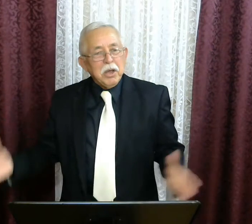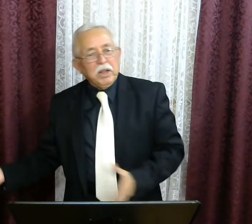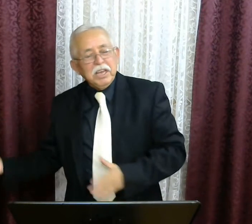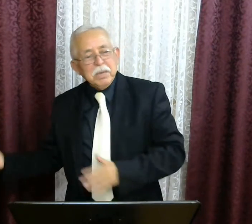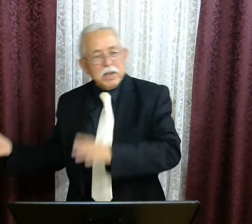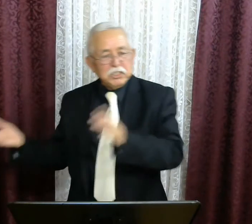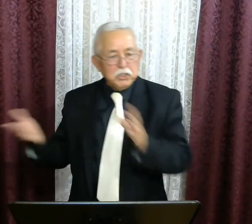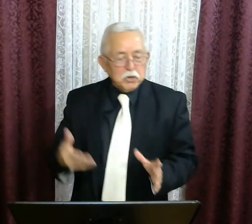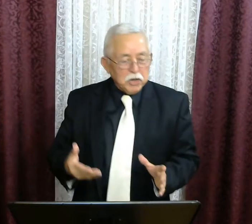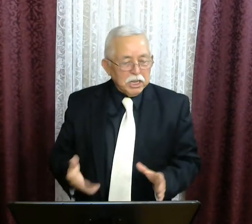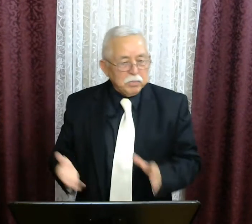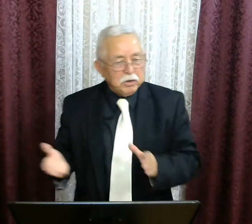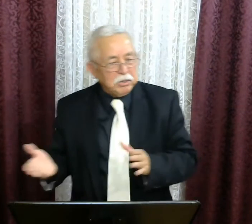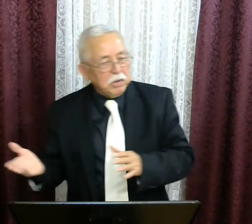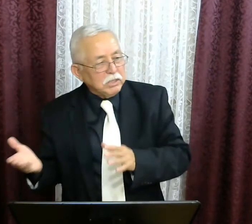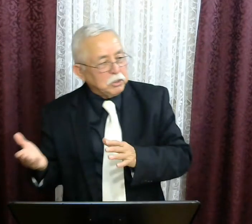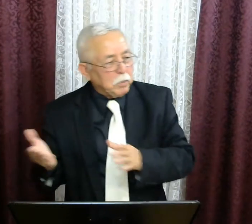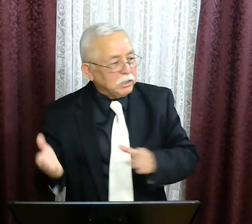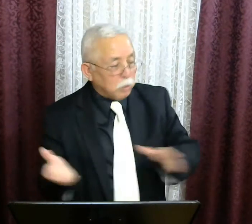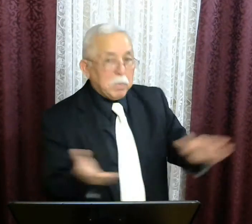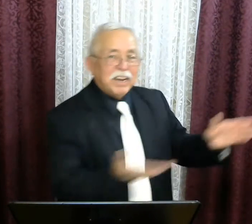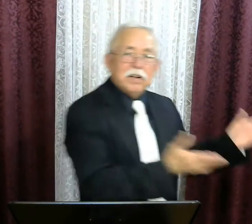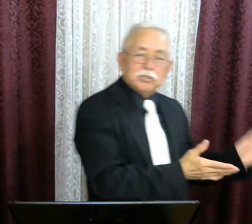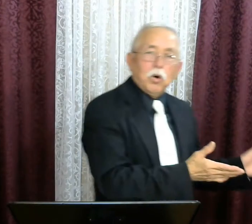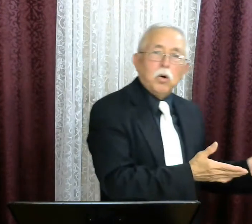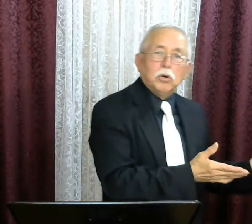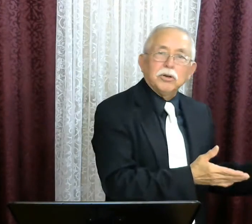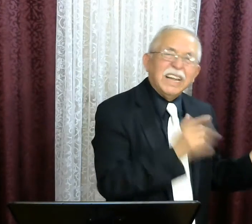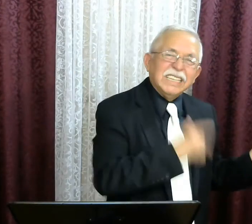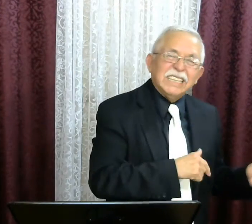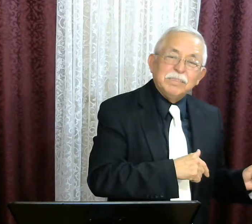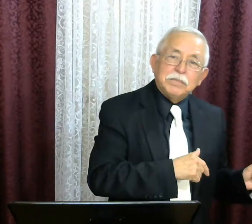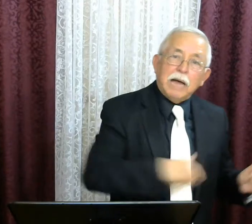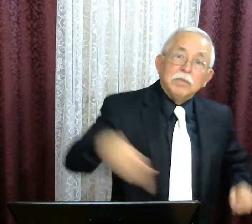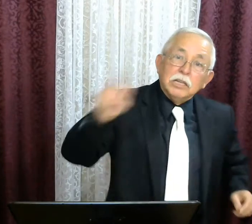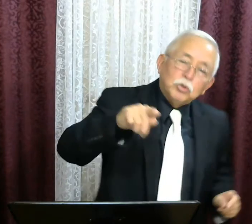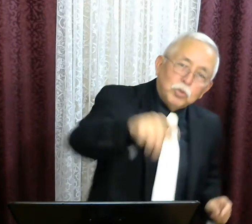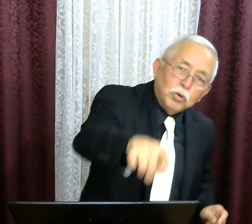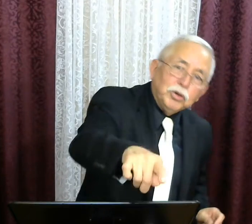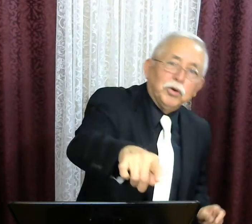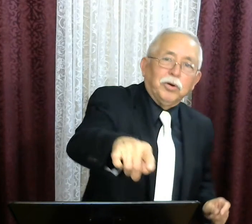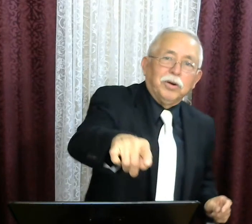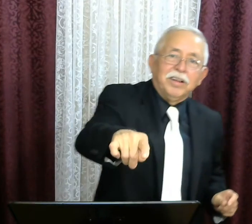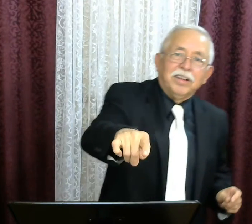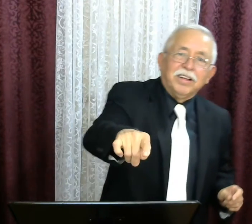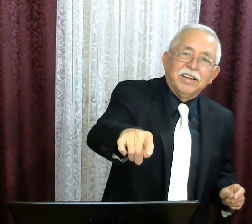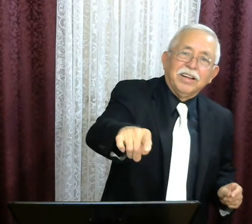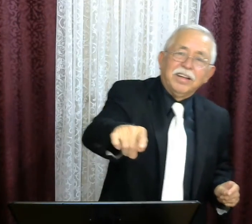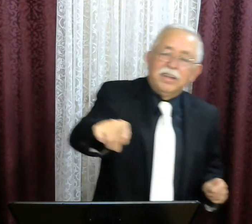He bless you, it's because He wants to bless somebody else also at the same time through you.